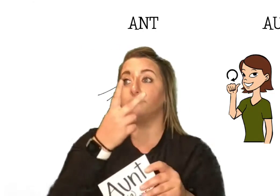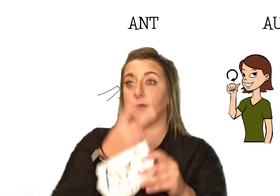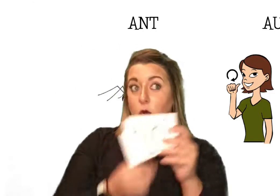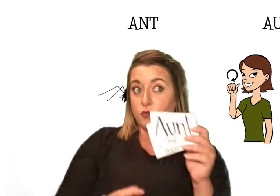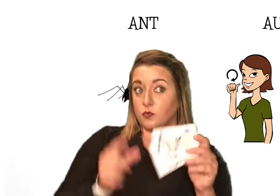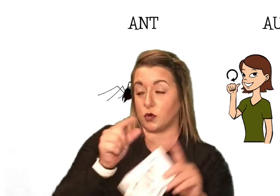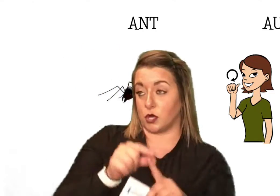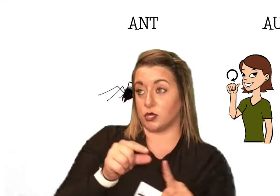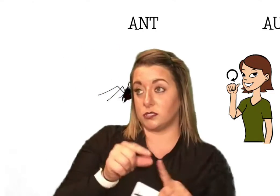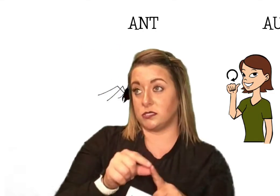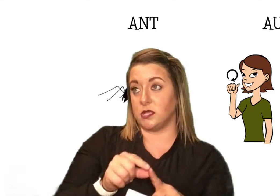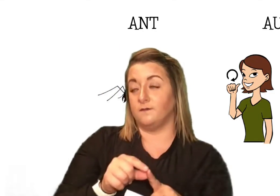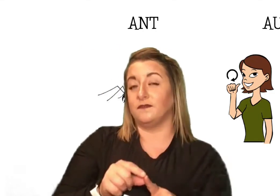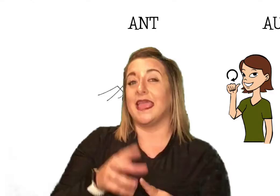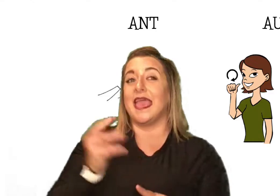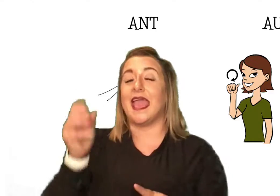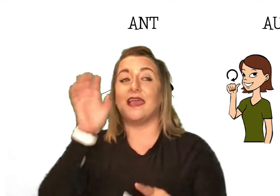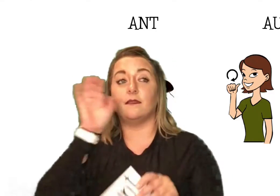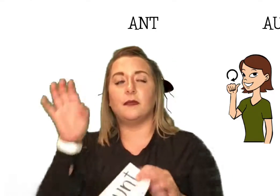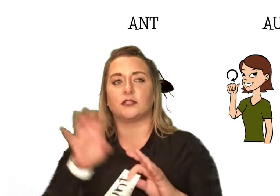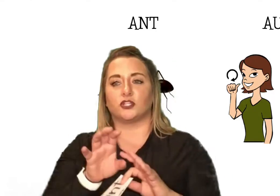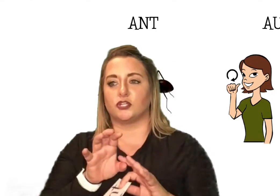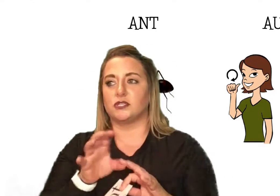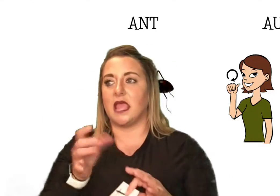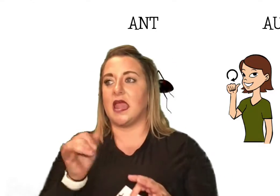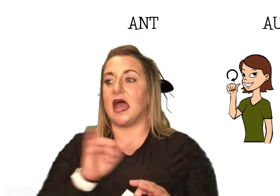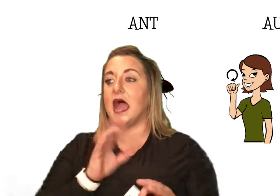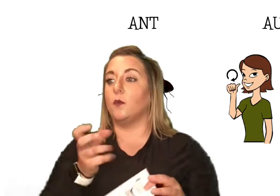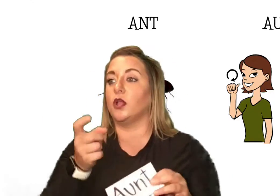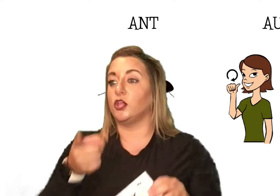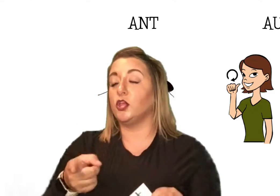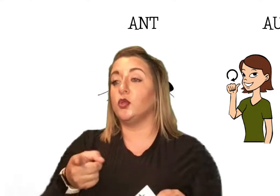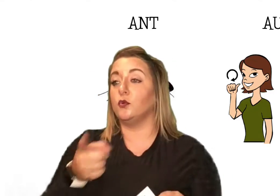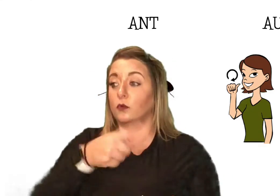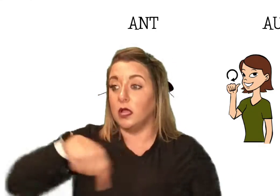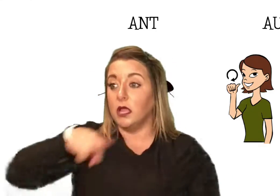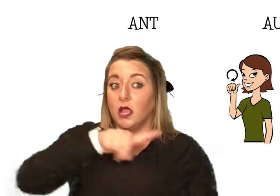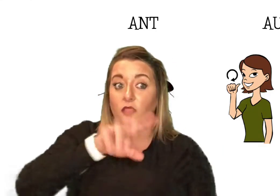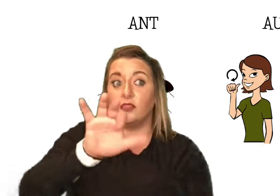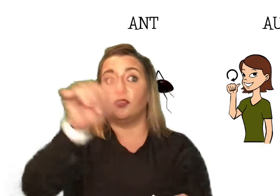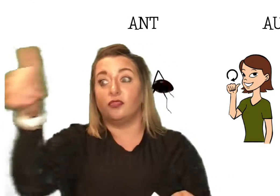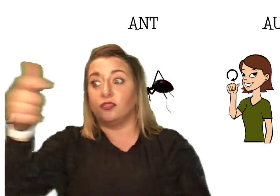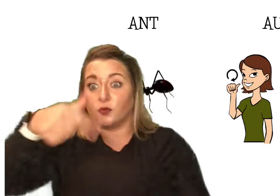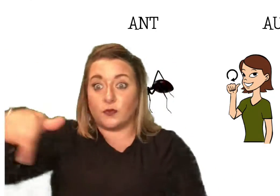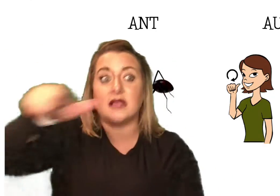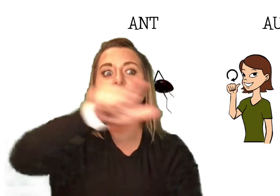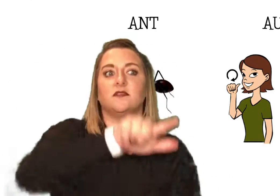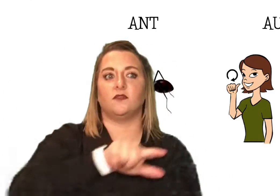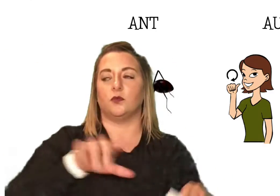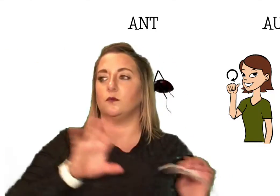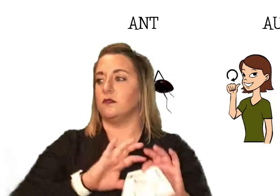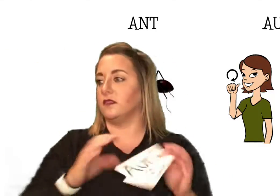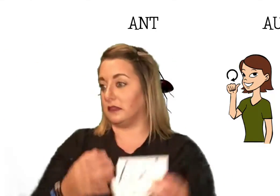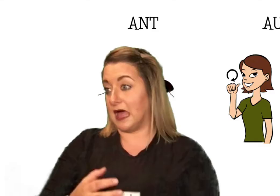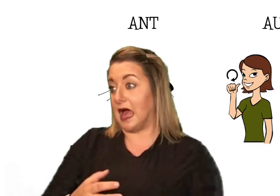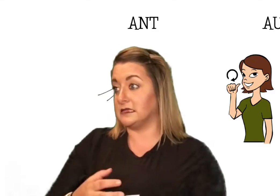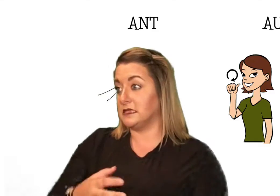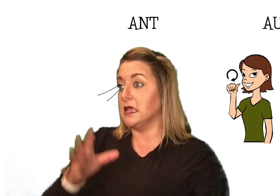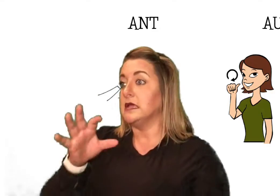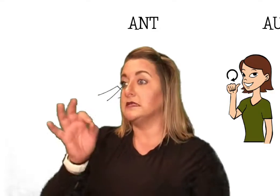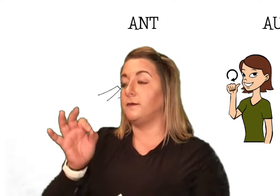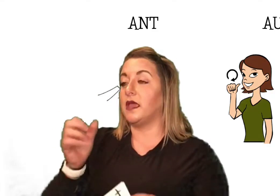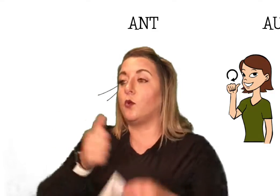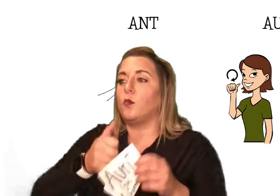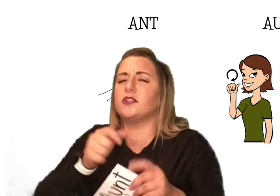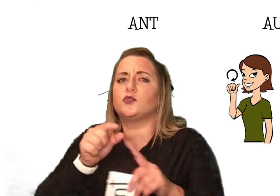with both words and the pictures. And I want you, the rest of you, the